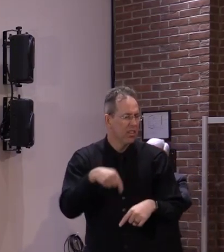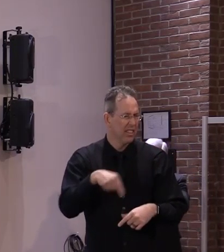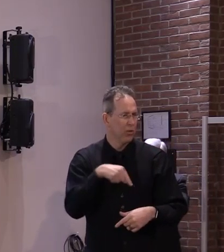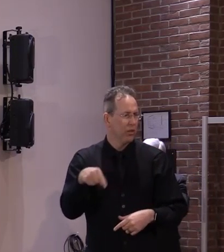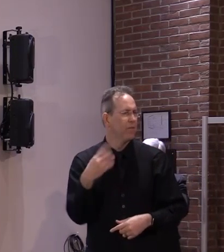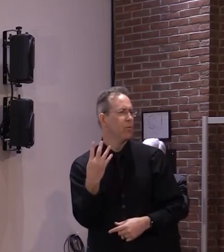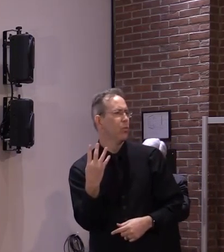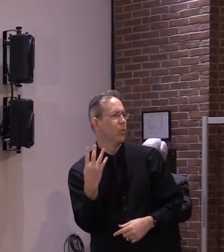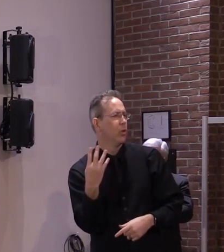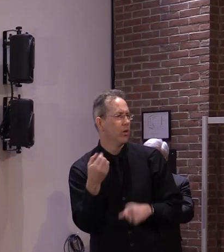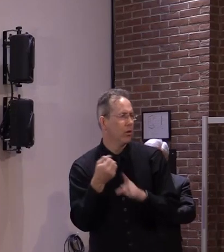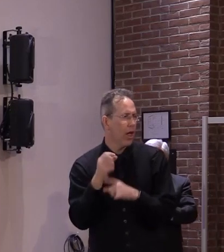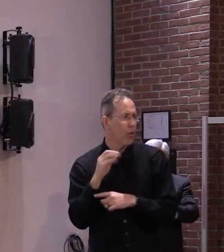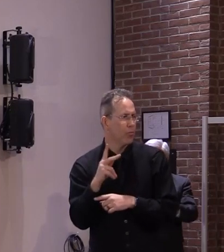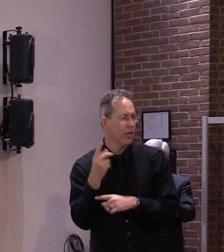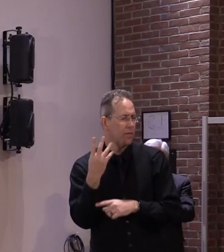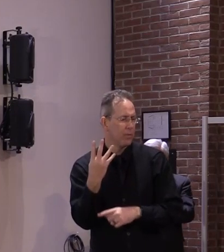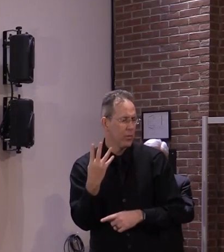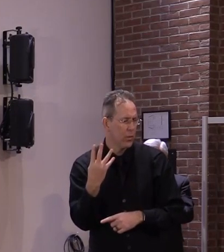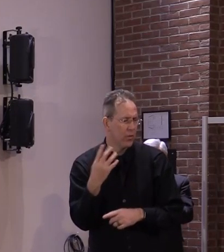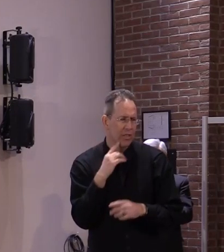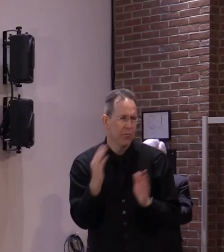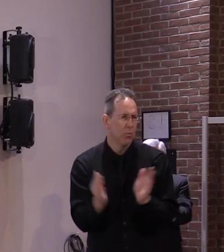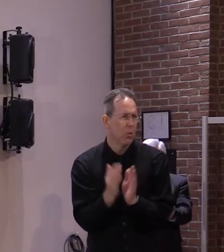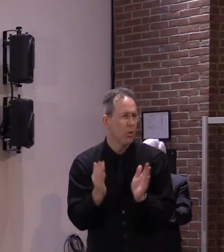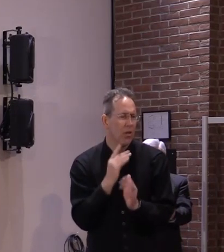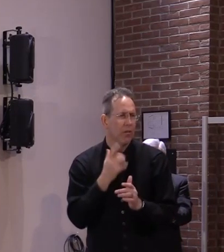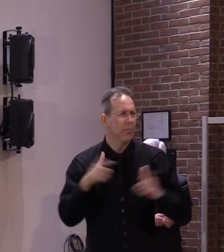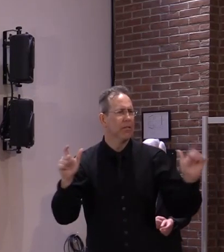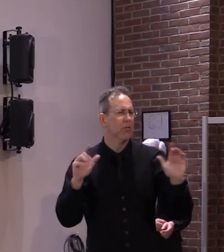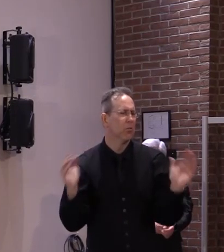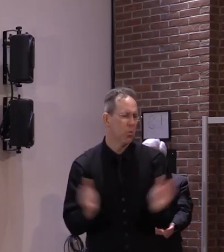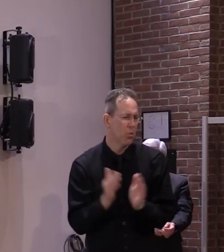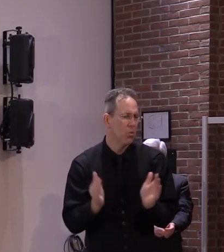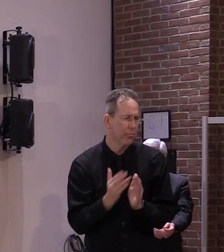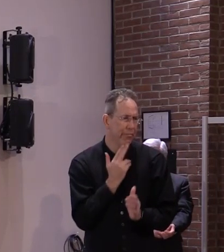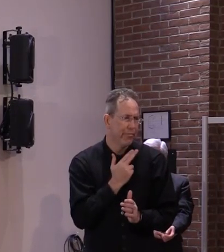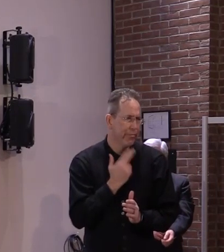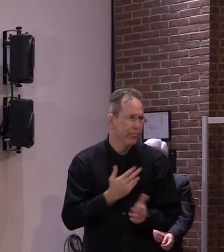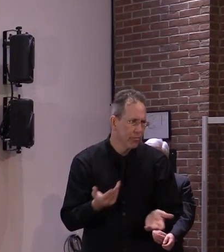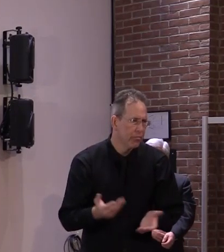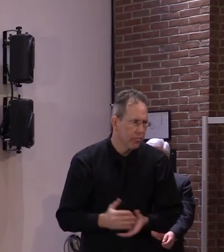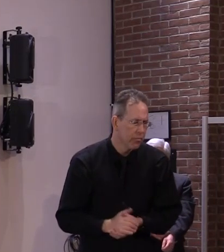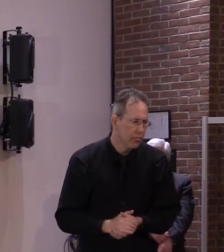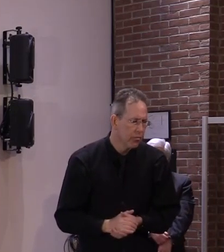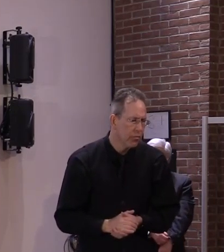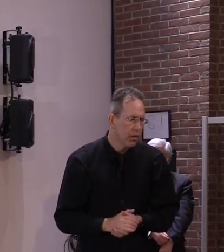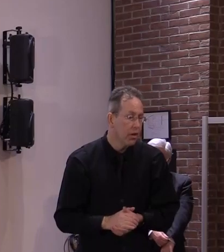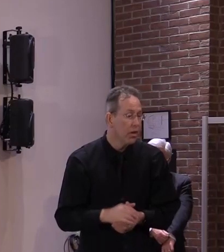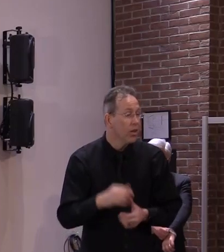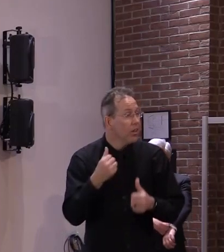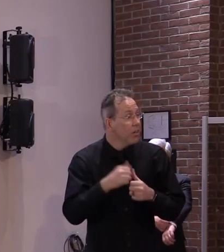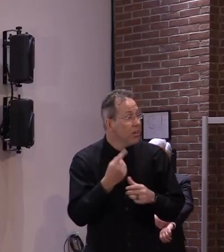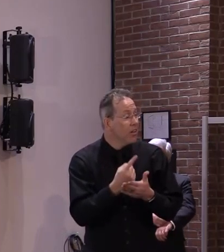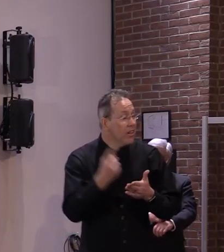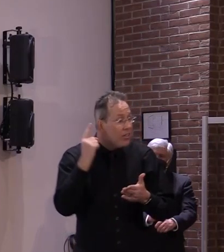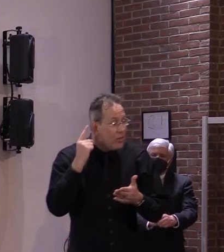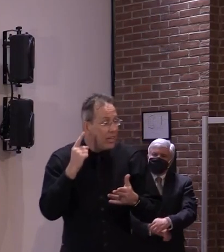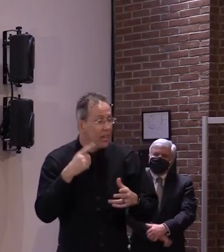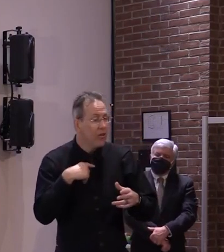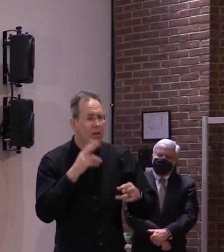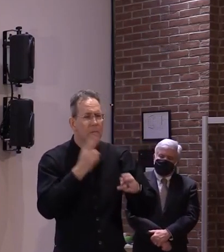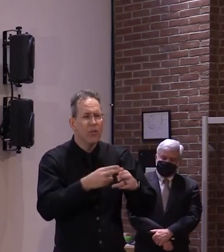we experienced before. But if you also remember from last week's presentation, we talked about the decline overall in cases in long-term care facilities. So